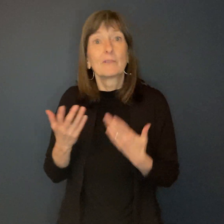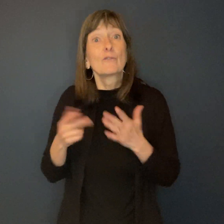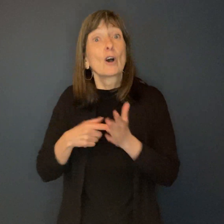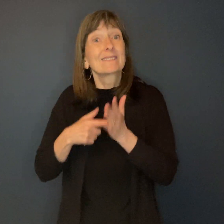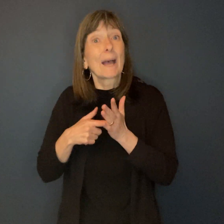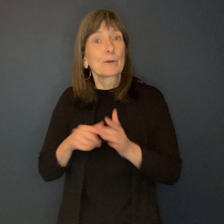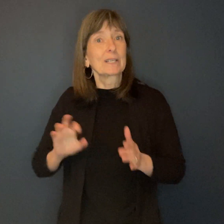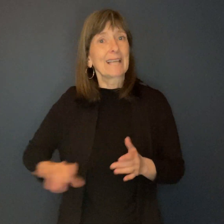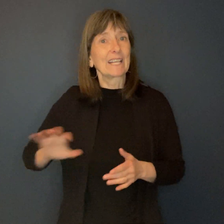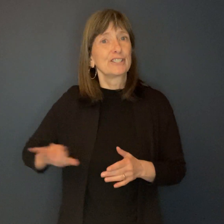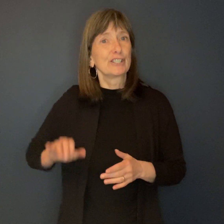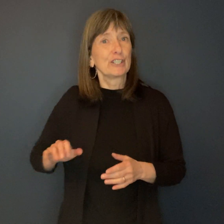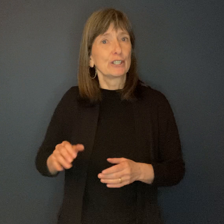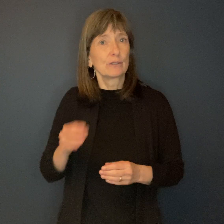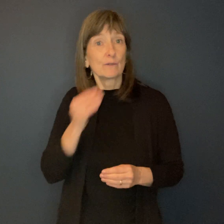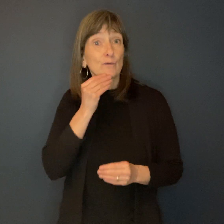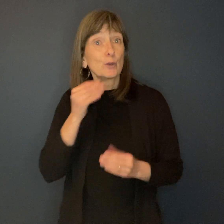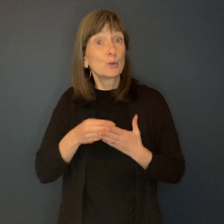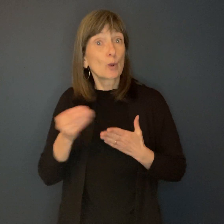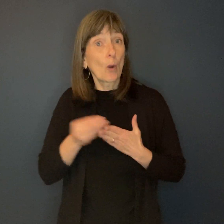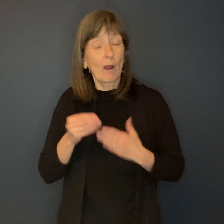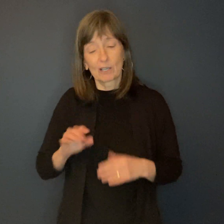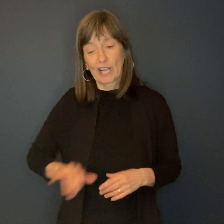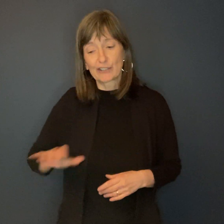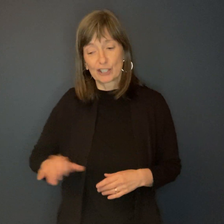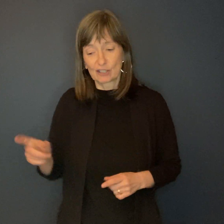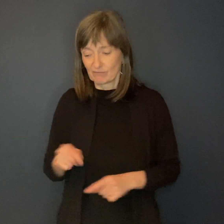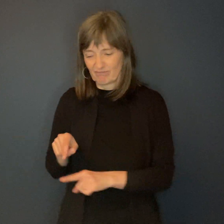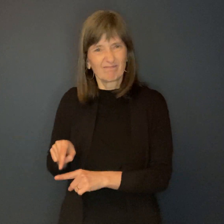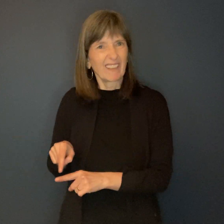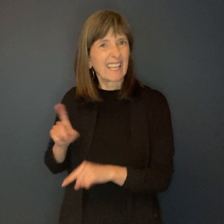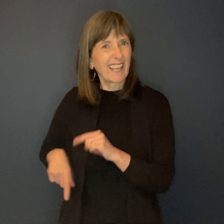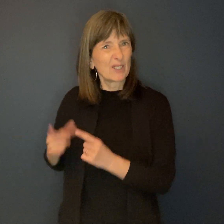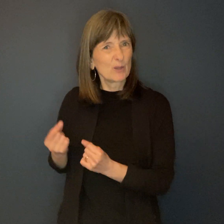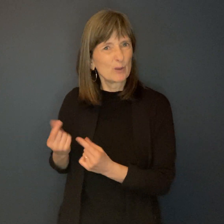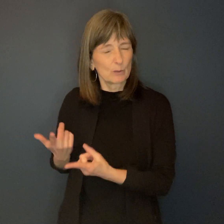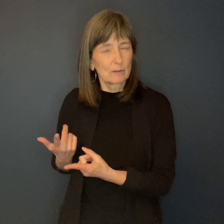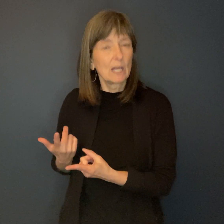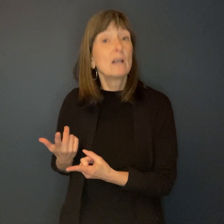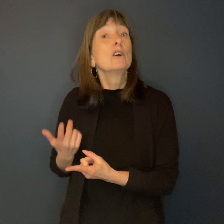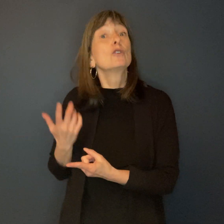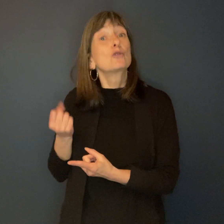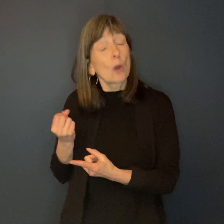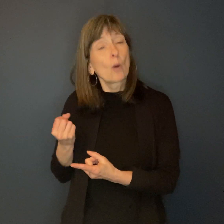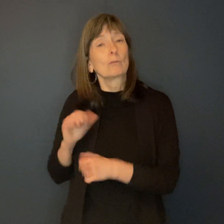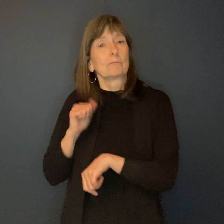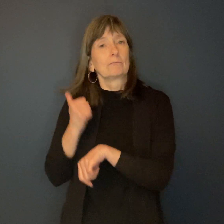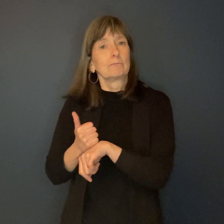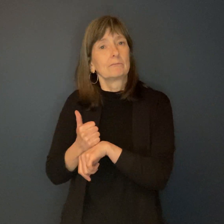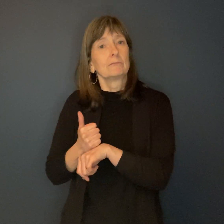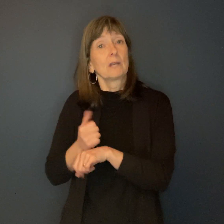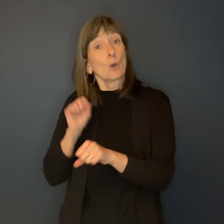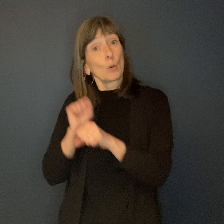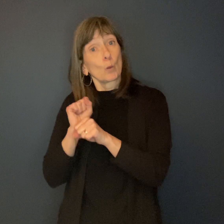whatever. So in those cases, supported employment was created with the idea that in order for people to